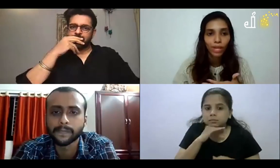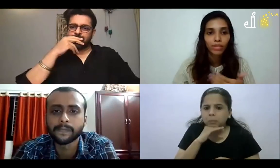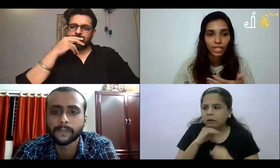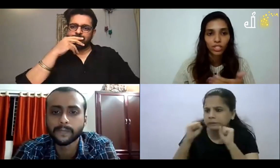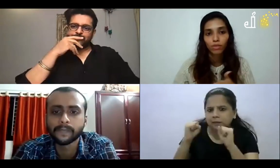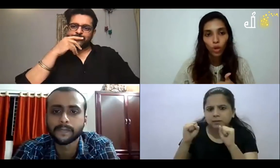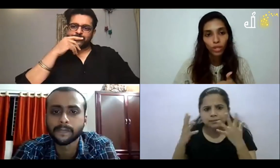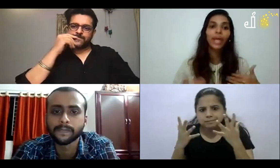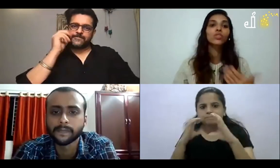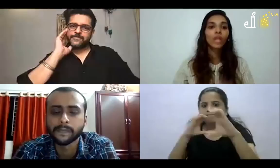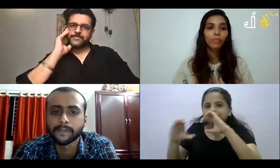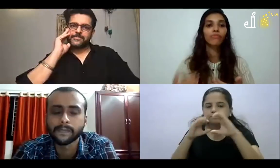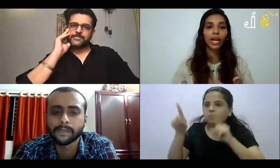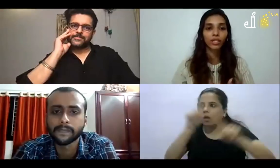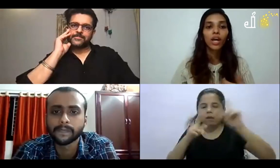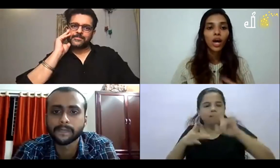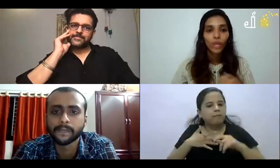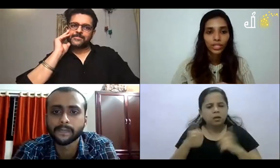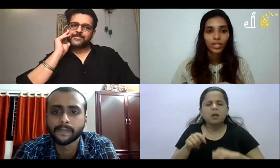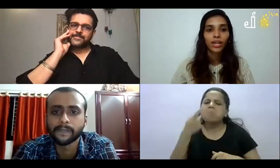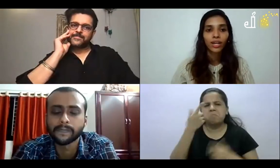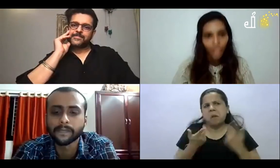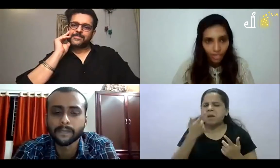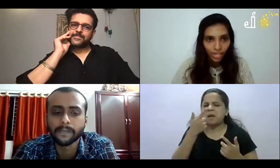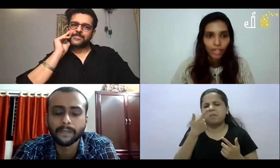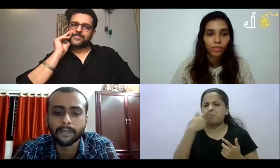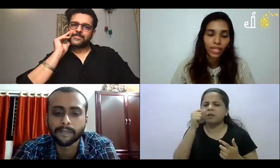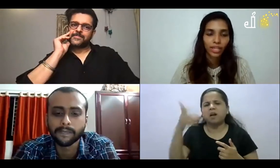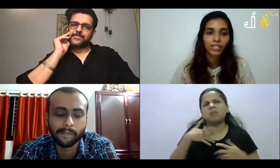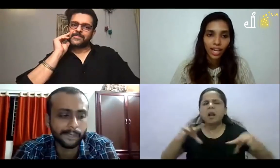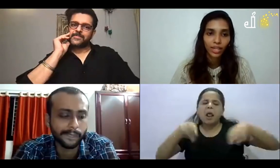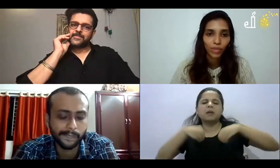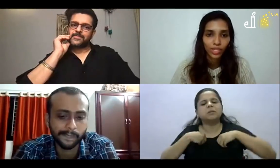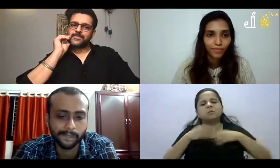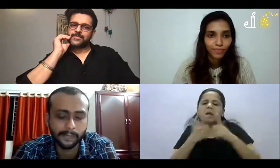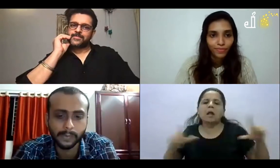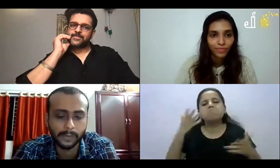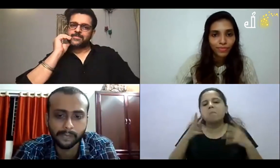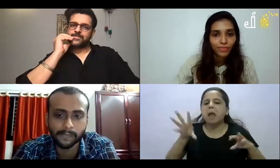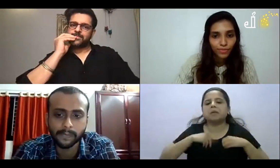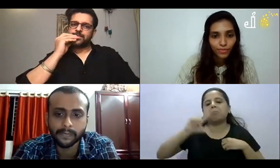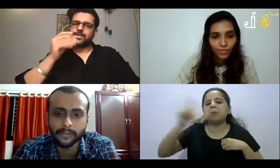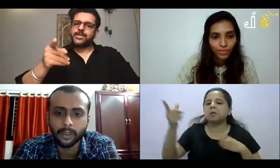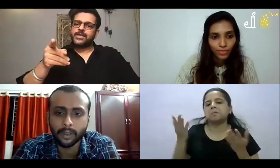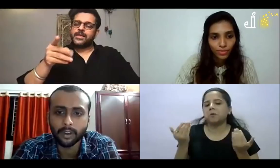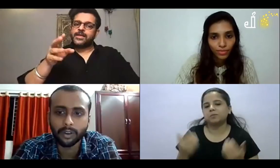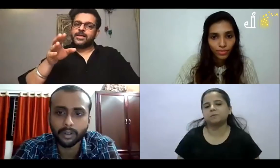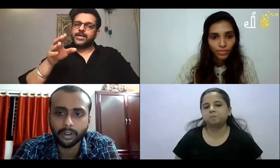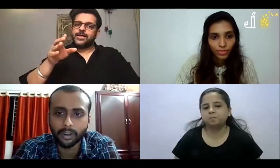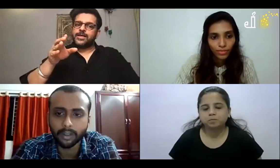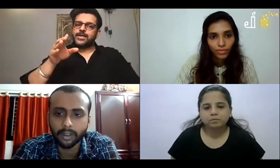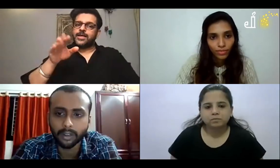verbal communication more, the parents will be fine with asking their child to communicate in sign language.